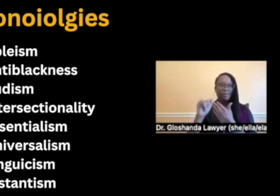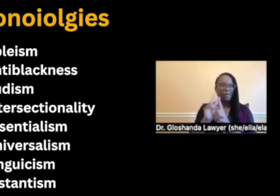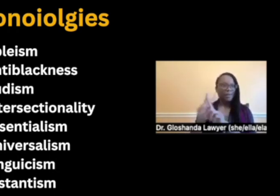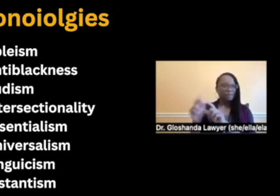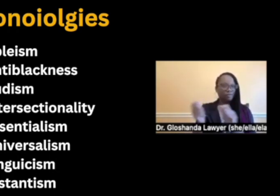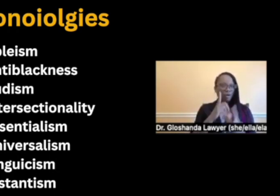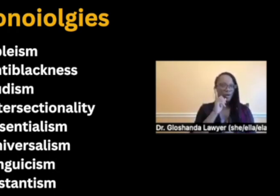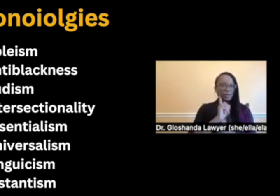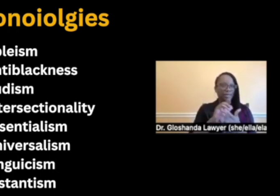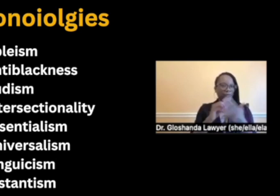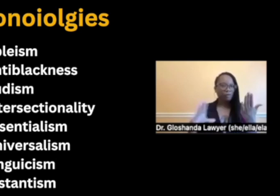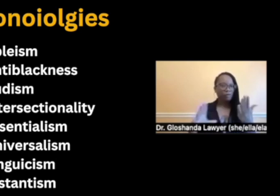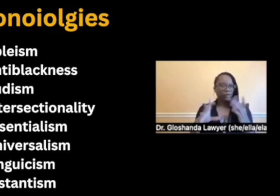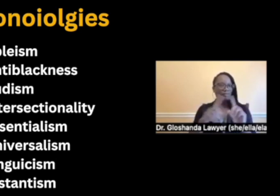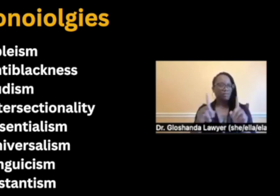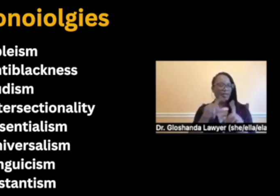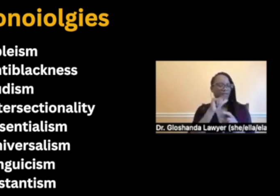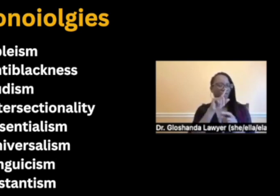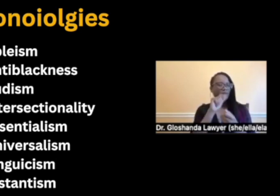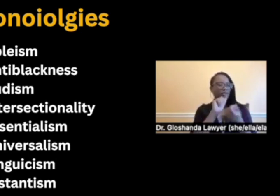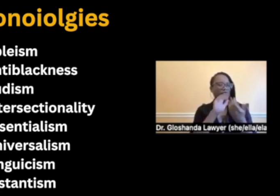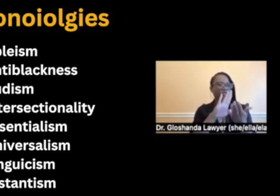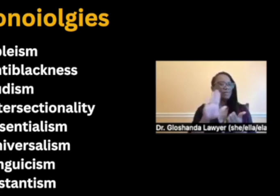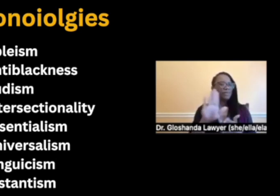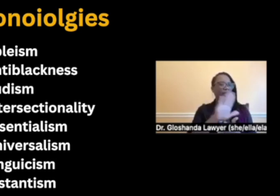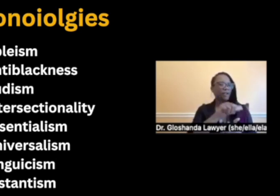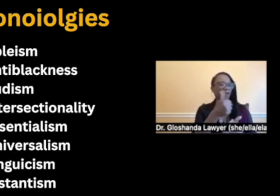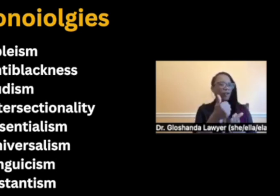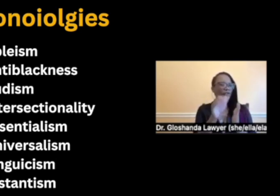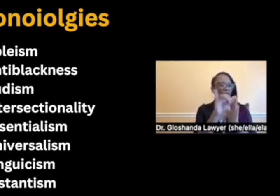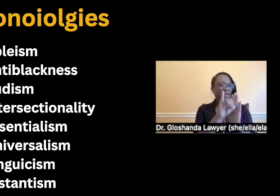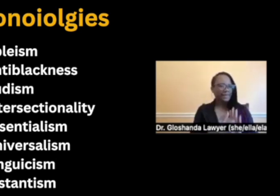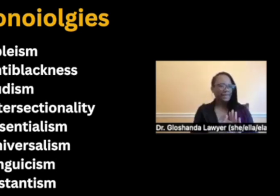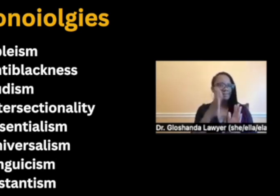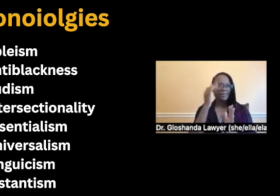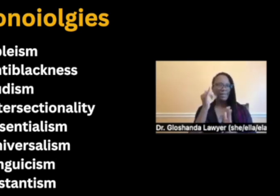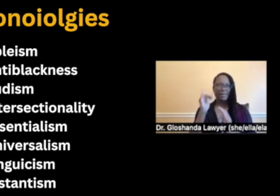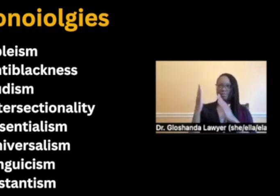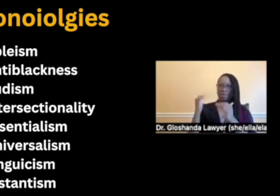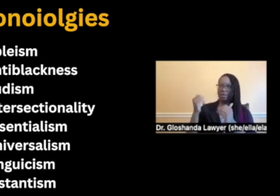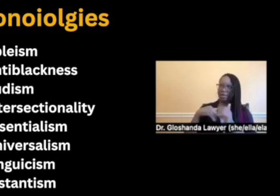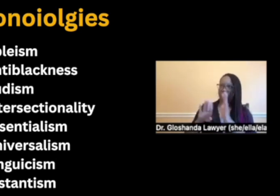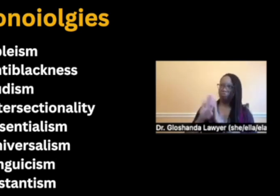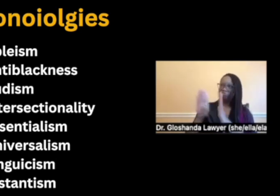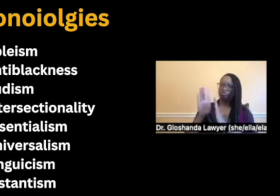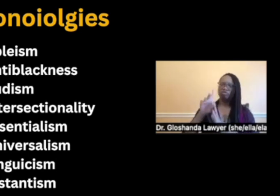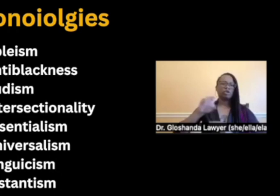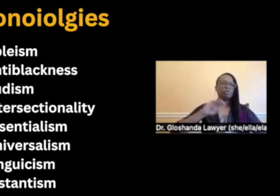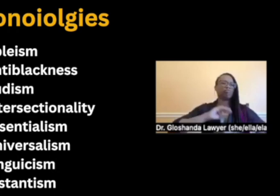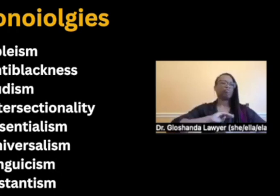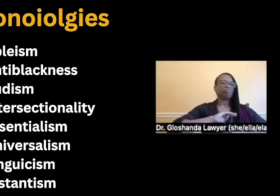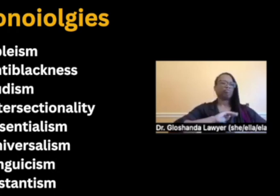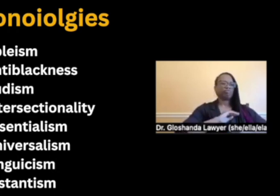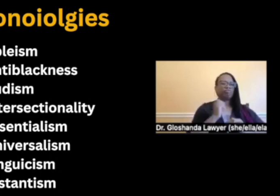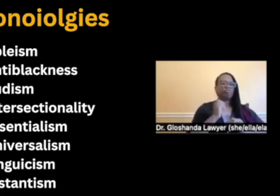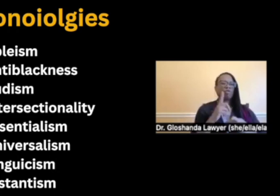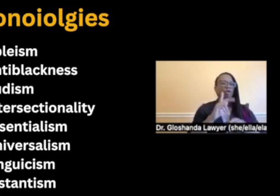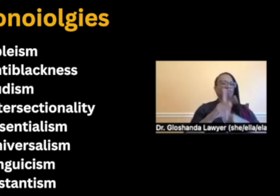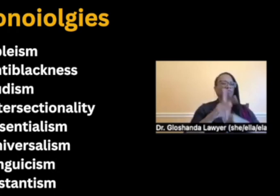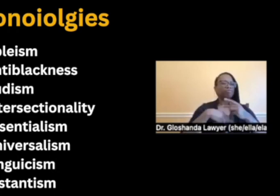students. If you think that that curriculum is centered on a particular group, as I mentioned before, it can meet the needs